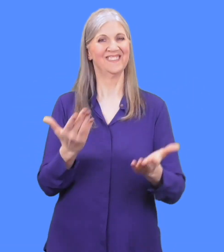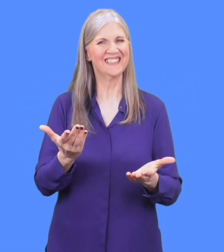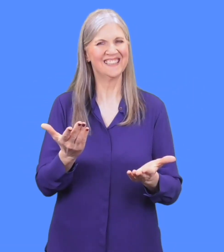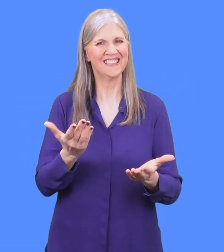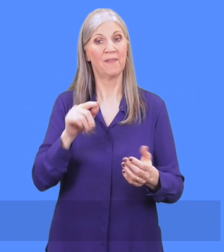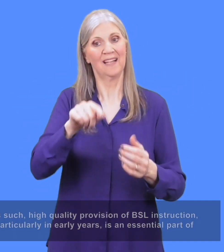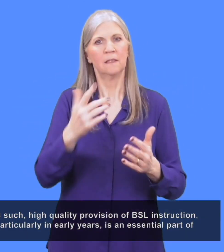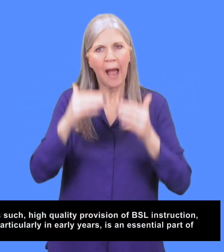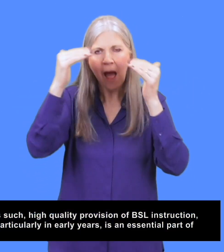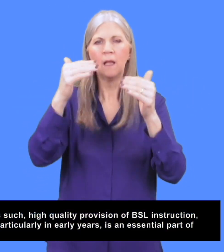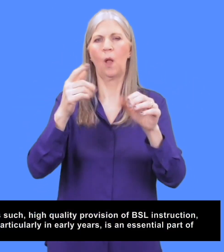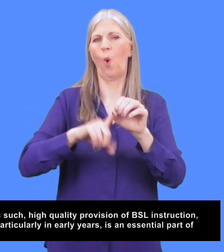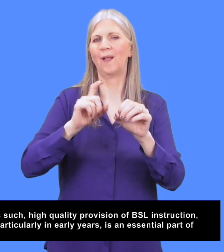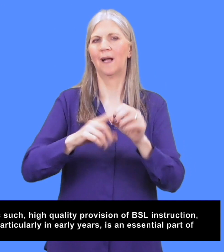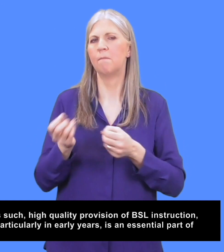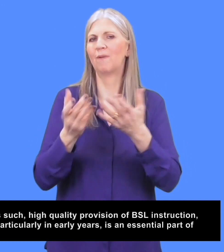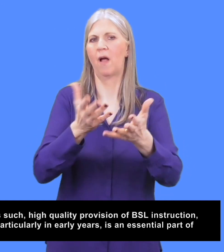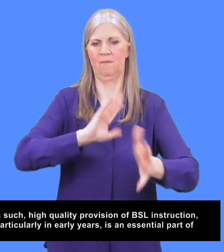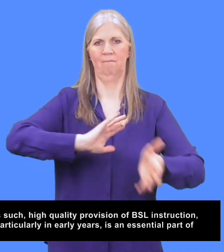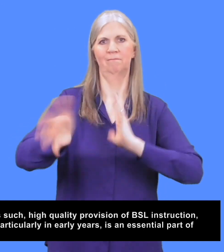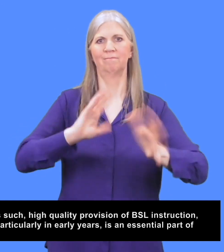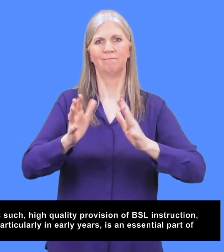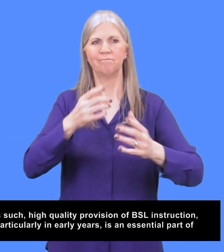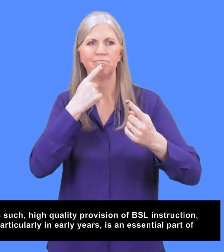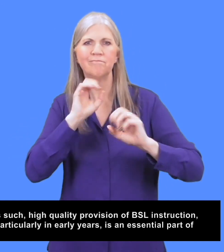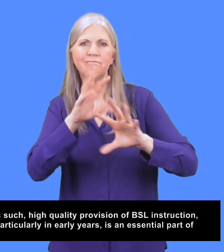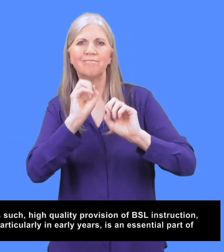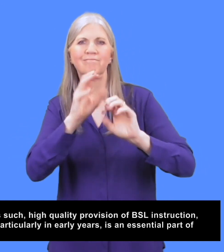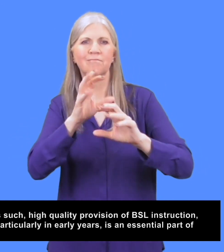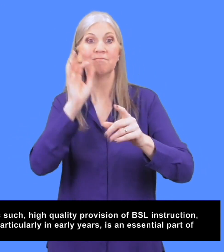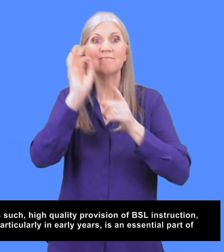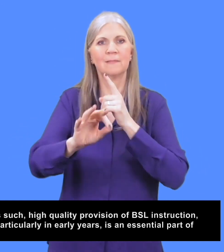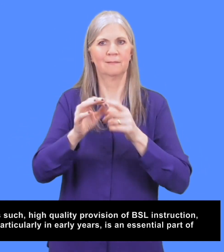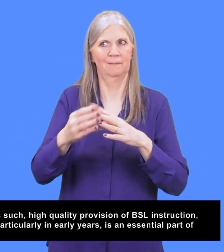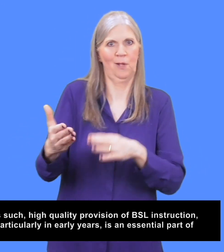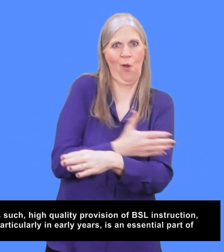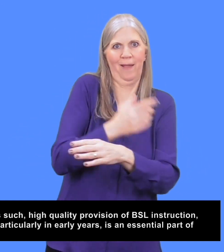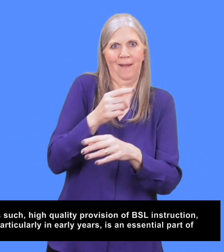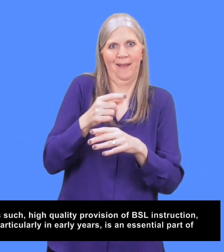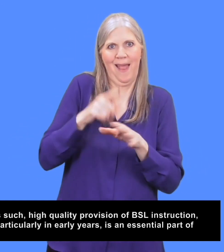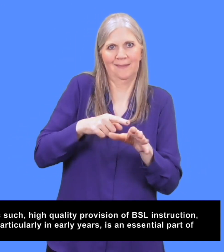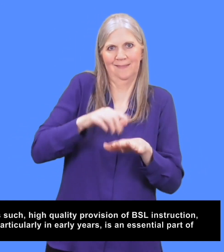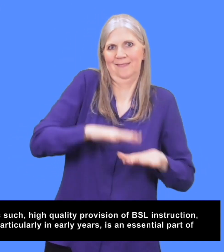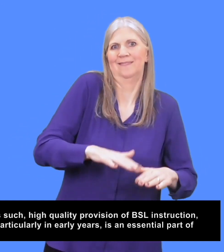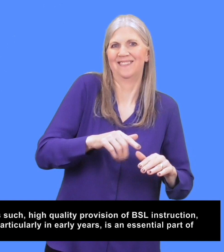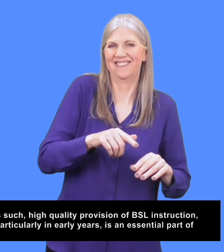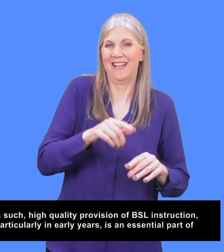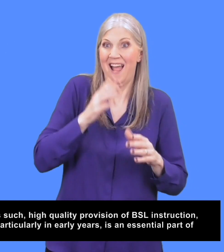As such, high-quality provision of BSL instruction, particularly in early years, is an essential